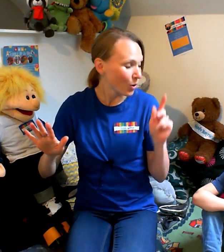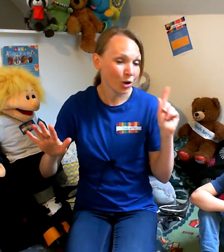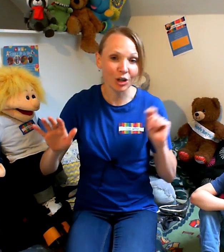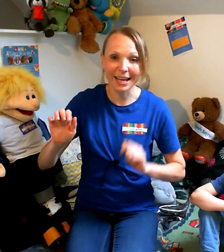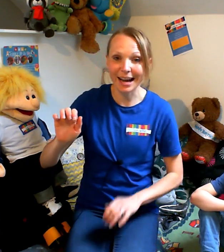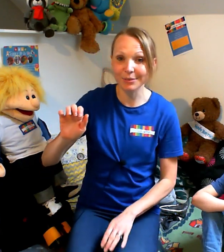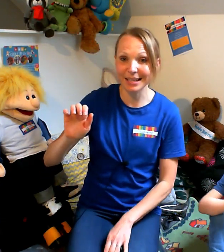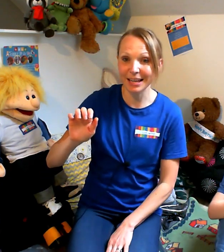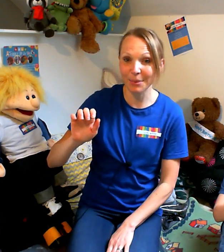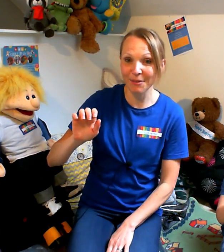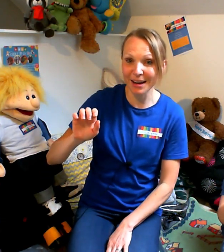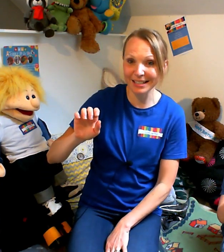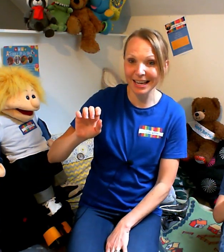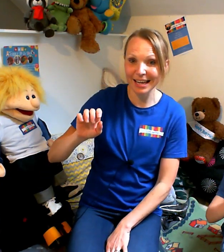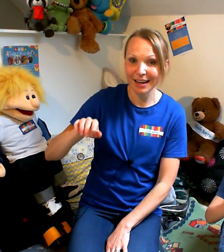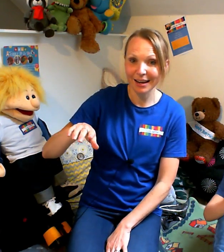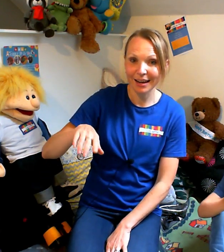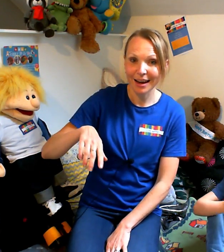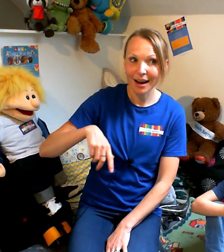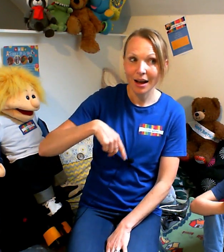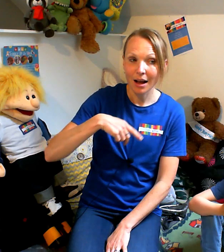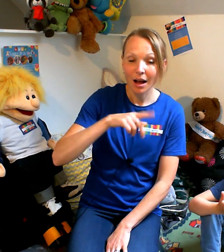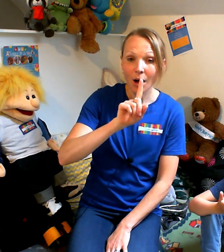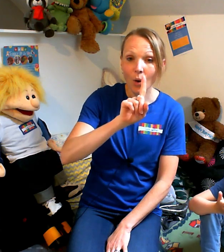Good counting. Are we ready?